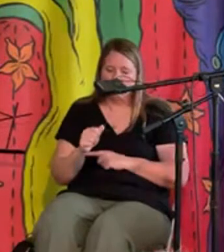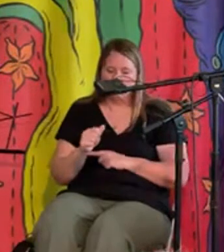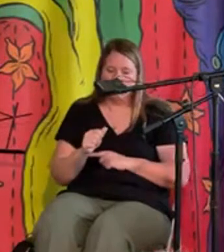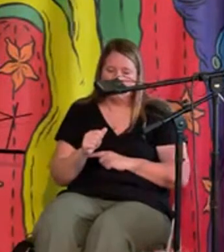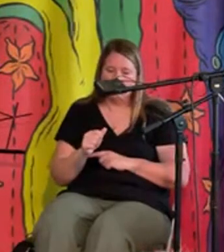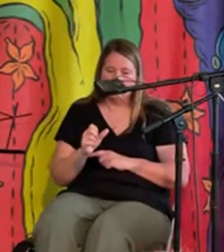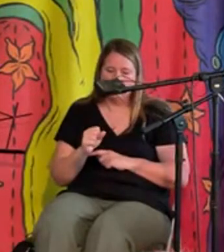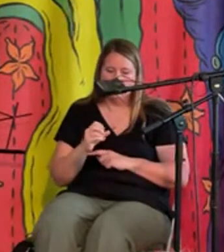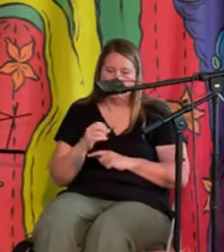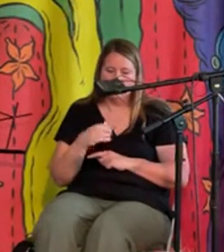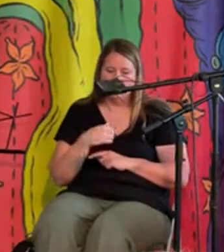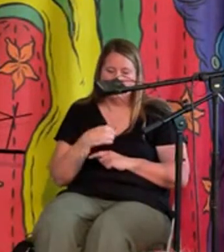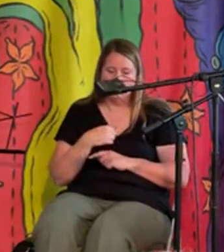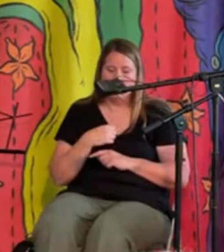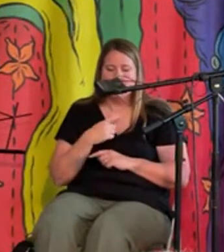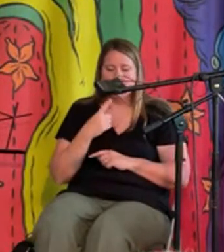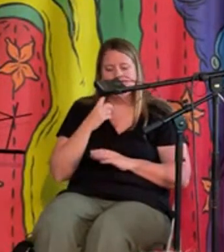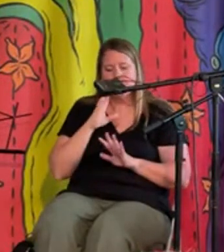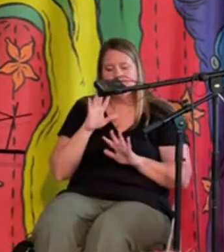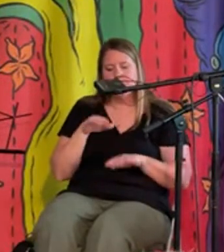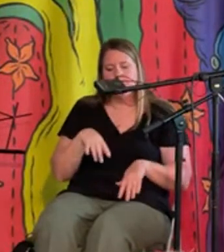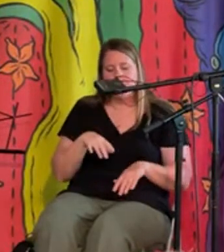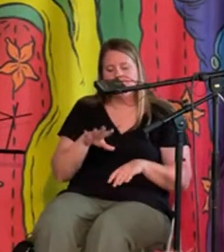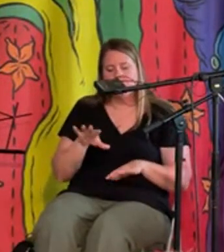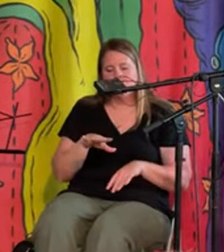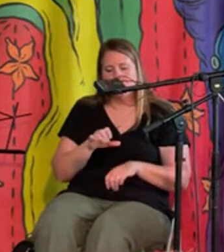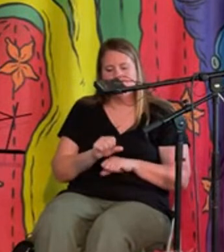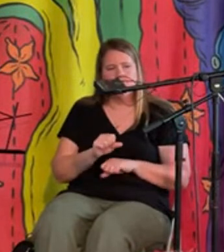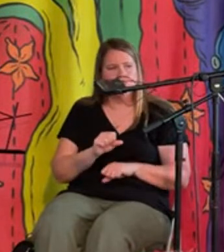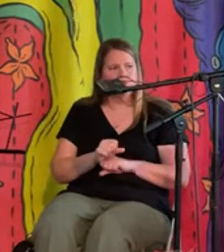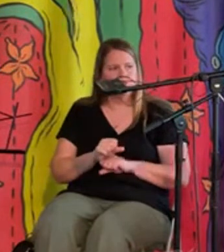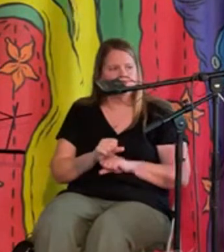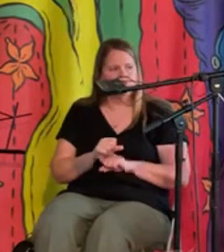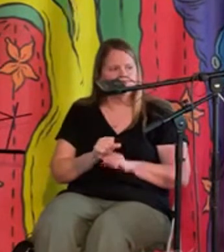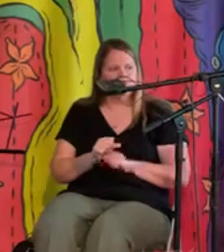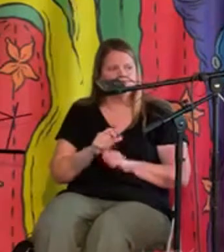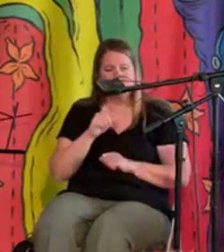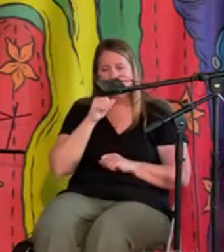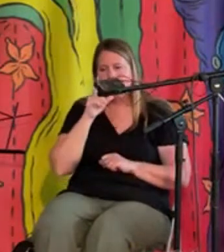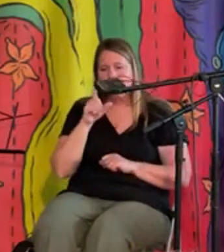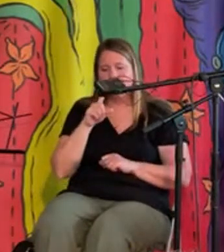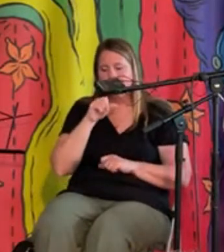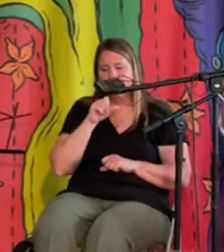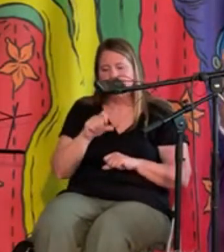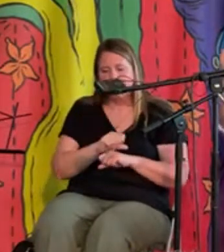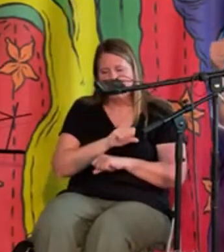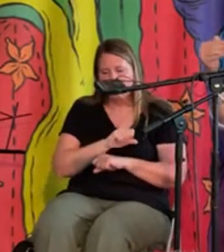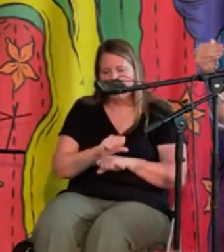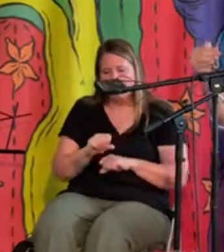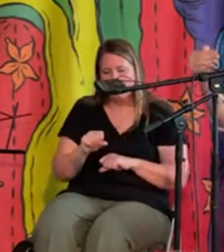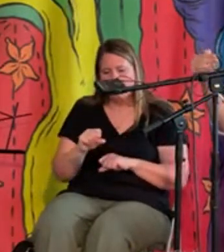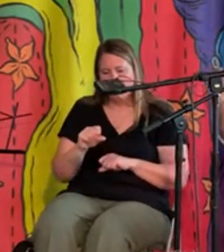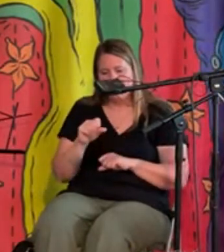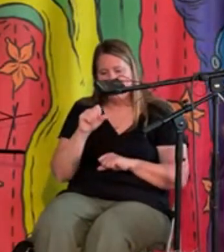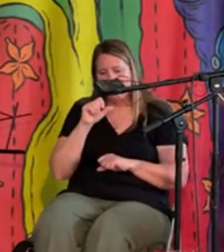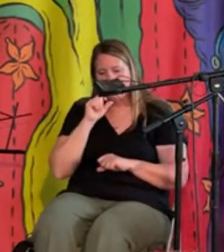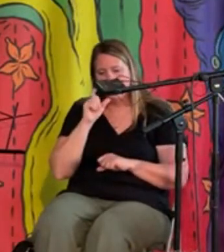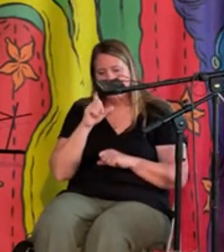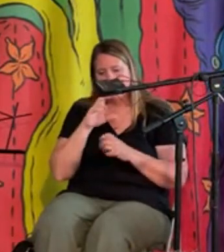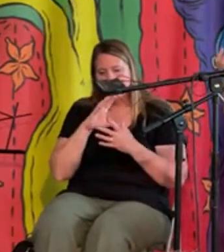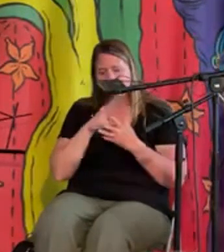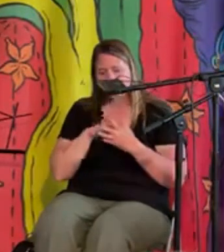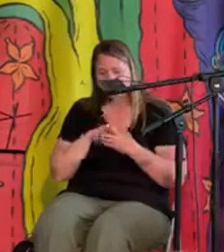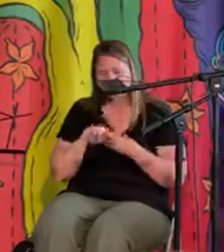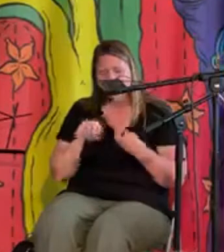So I figured, okay, I can do that genre. And in that genre, it doesn't have to be literal. You doesn't have to be narrative all the way. You can